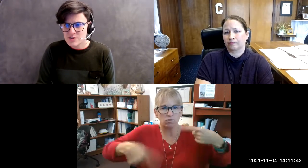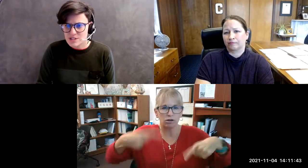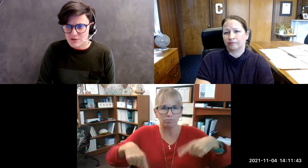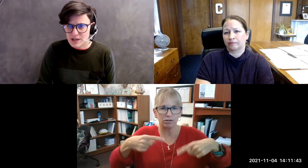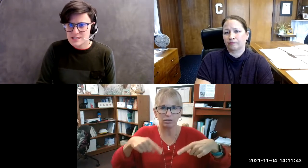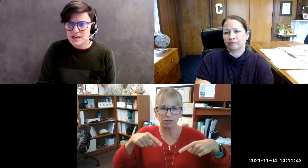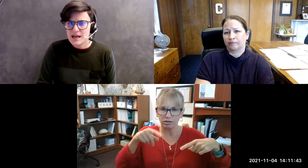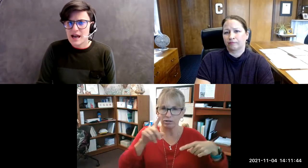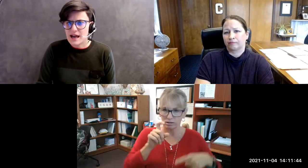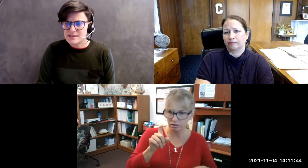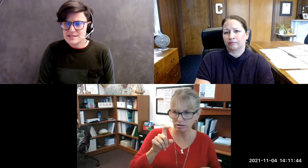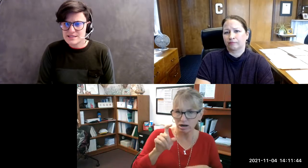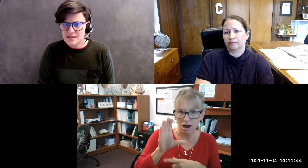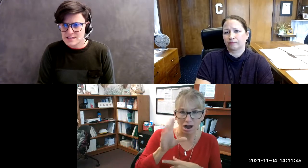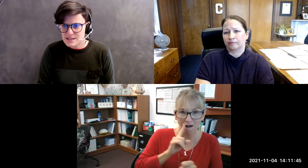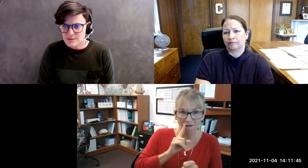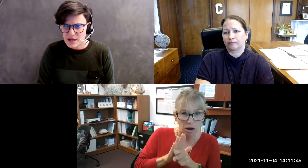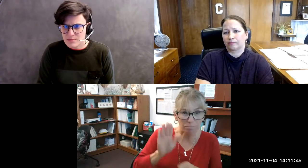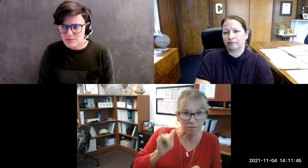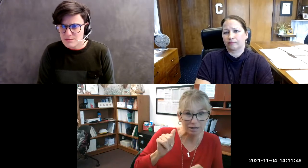are different and things can become